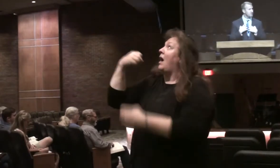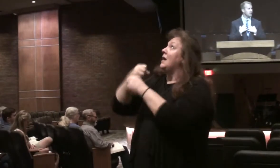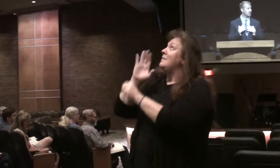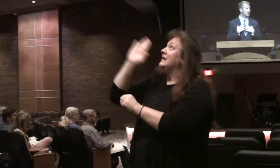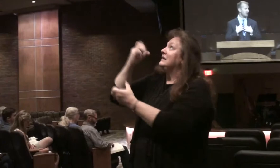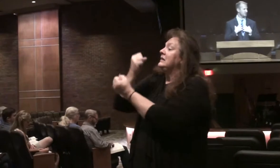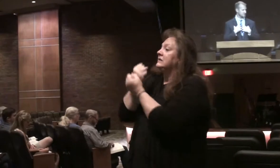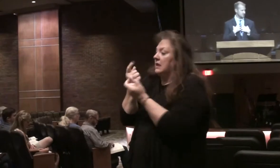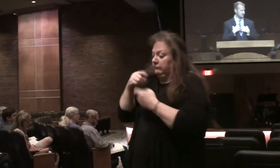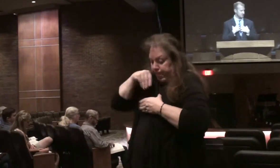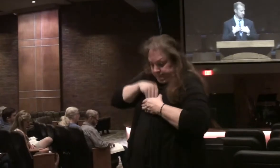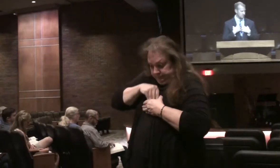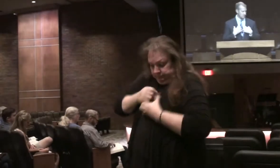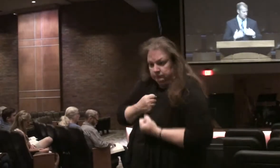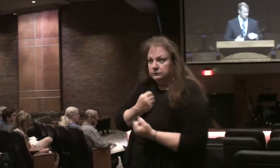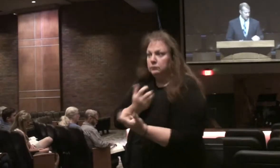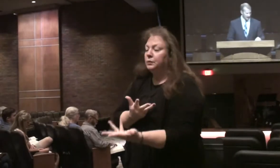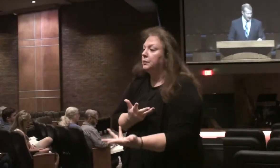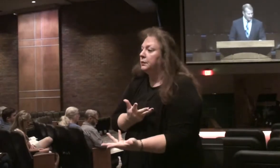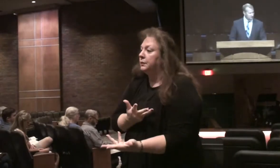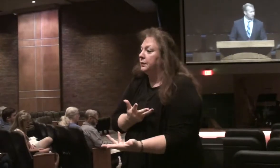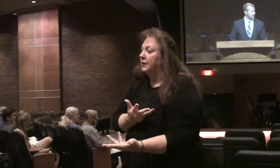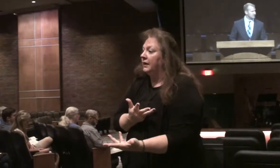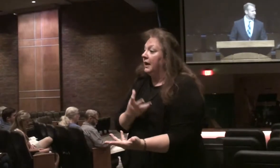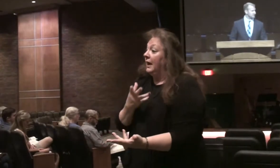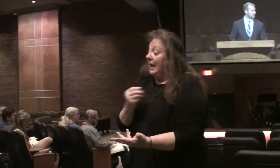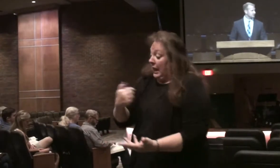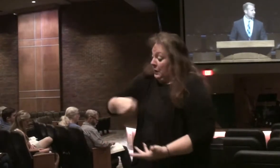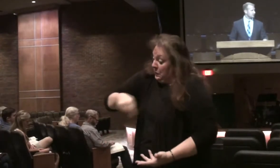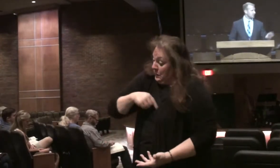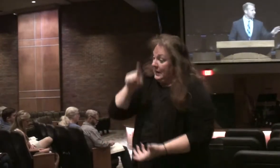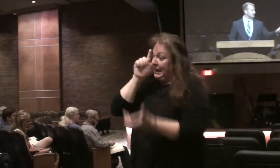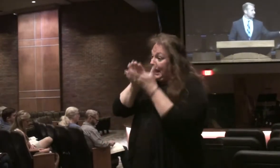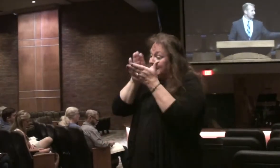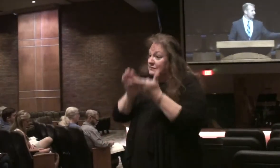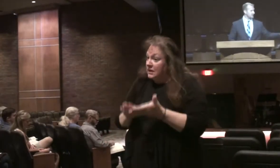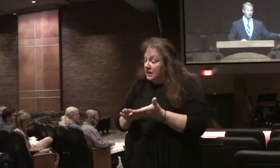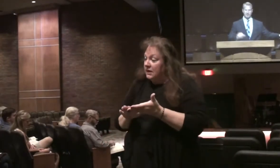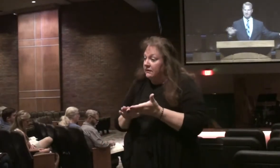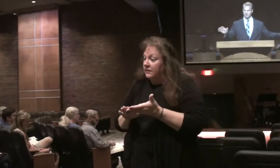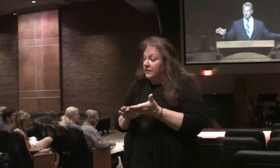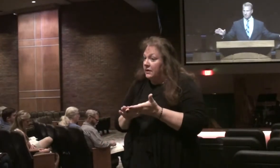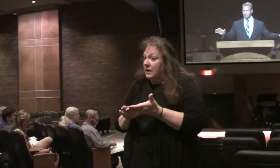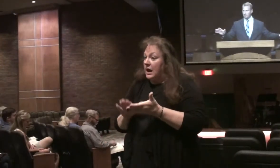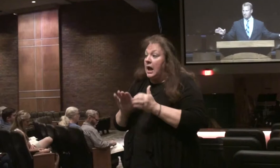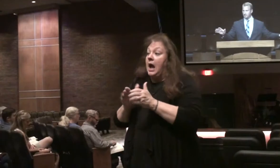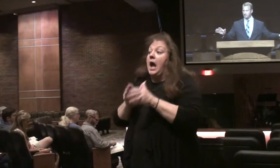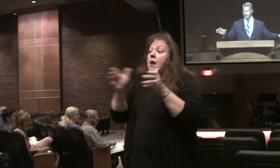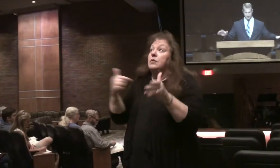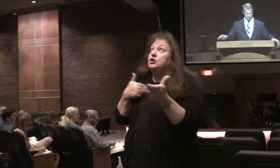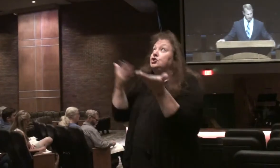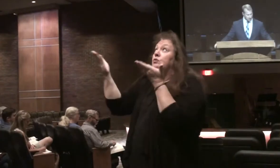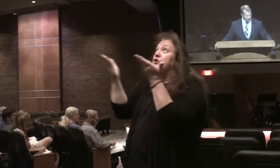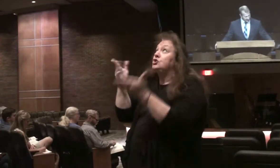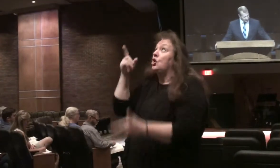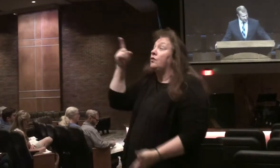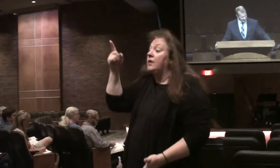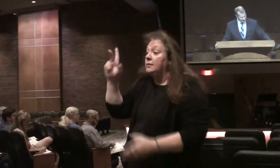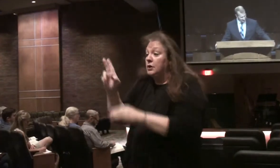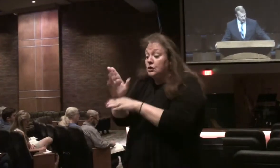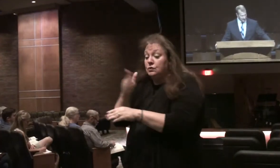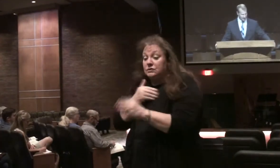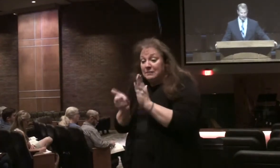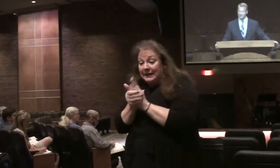His love in our lives. And as believers, to the extent that we serve, use our